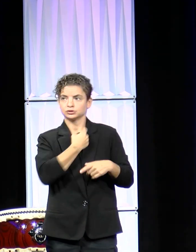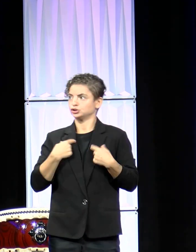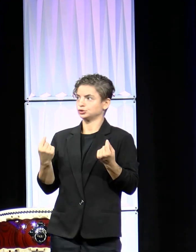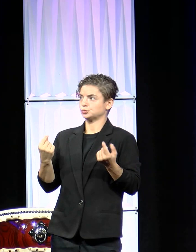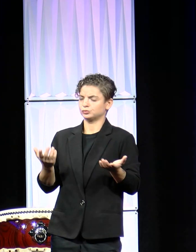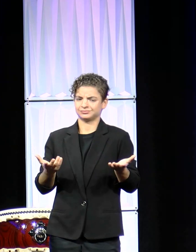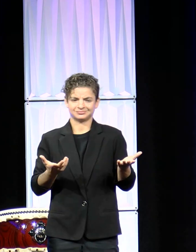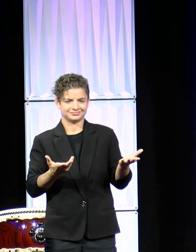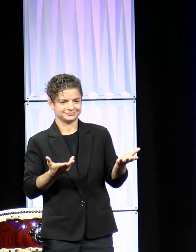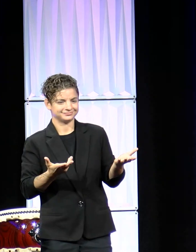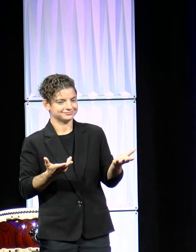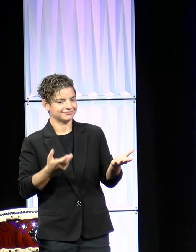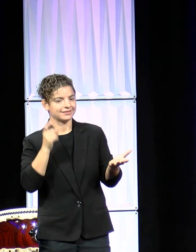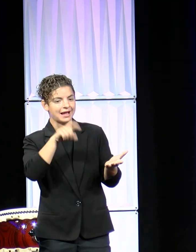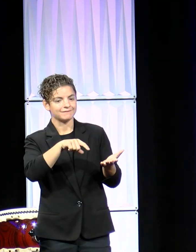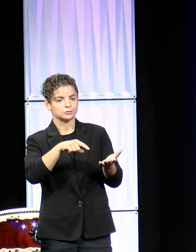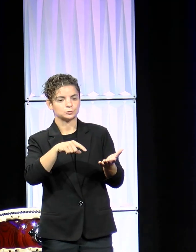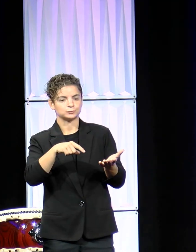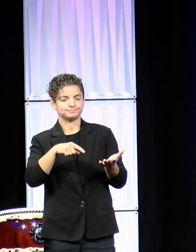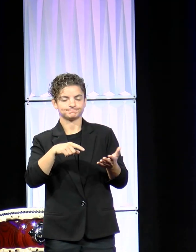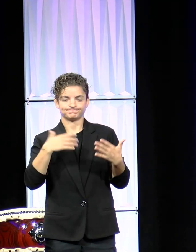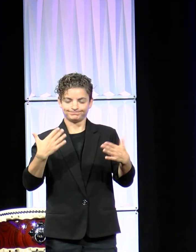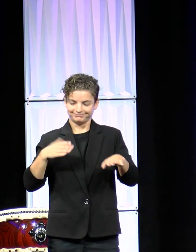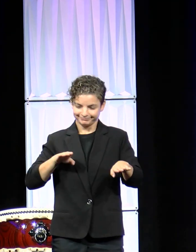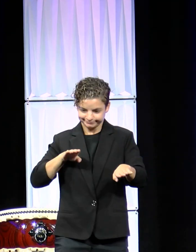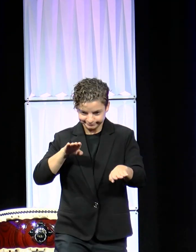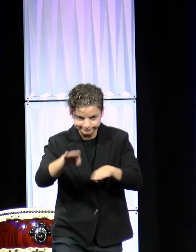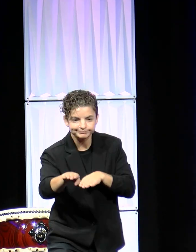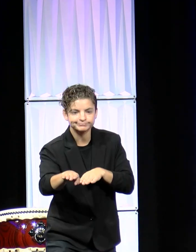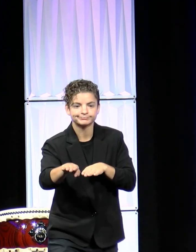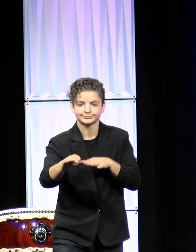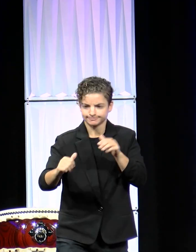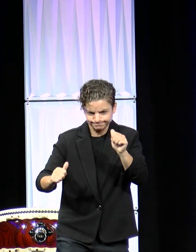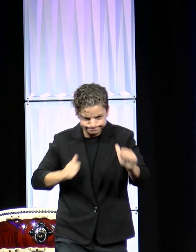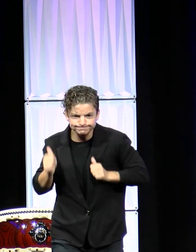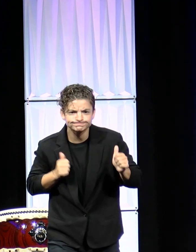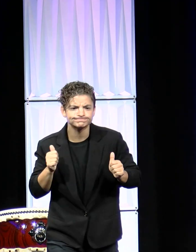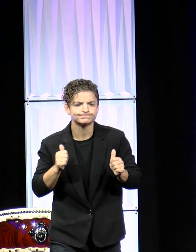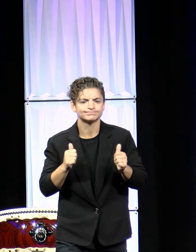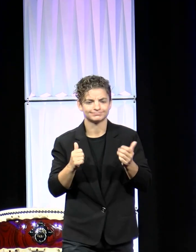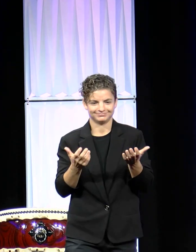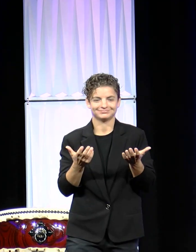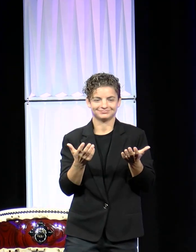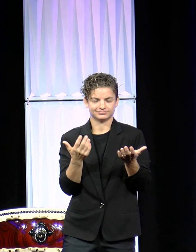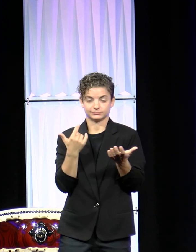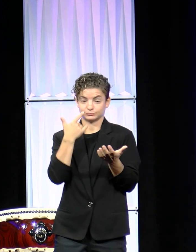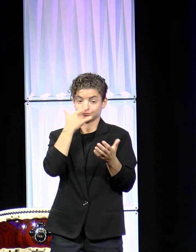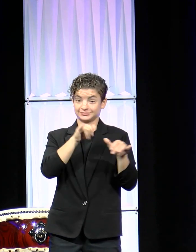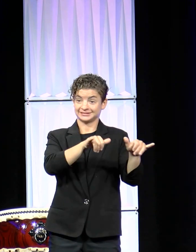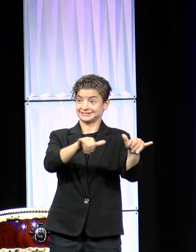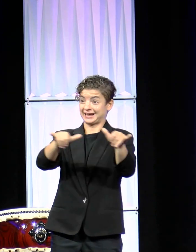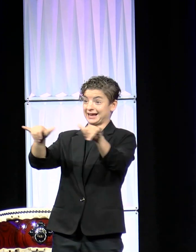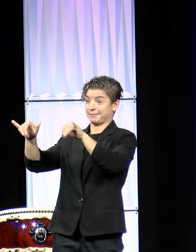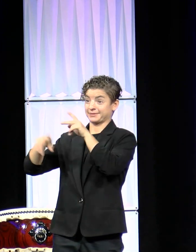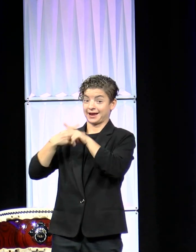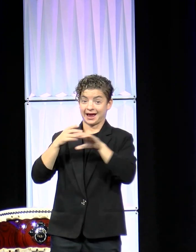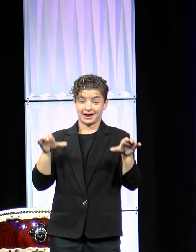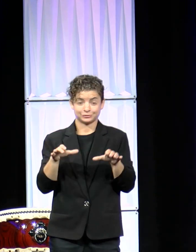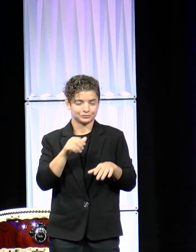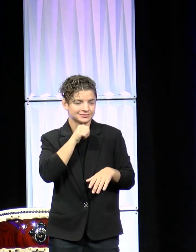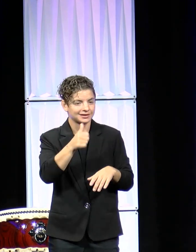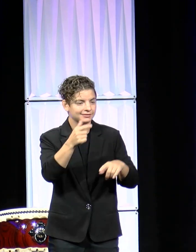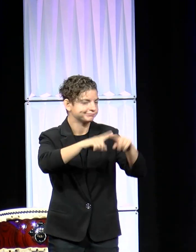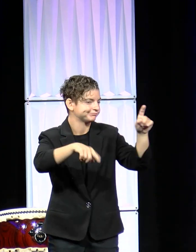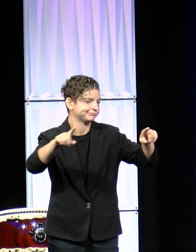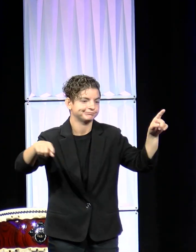Stepping up is going to look different for each and every one of us. I'm not going to have the same expectation for advocacy, activism,